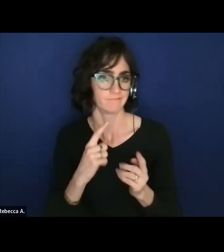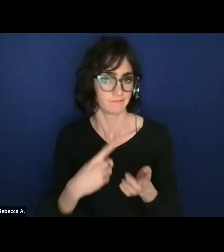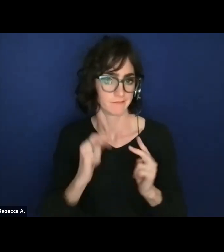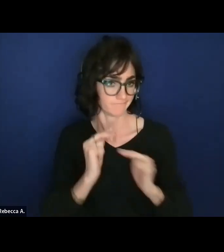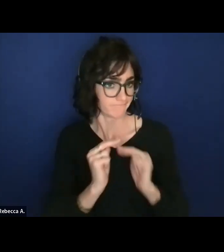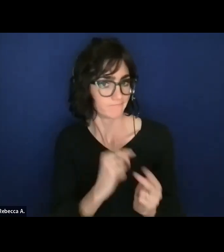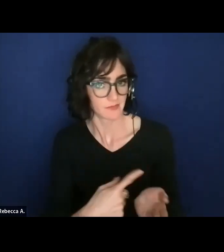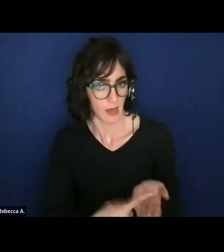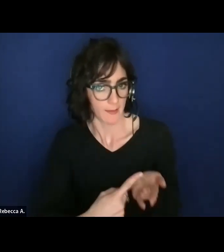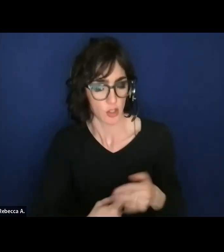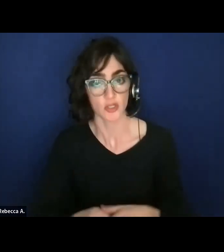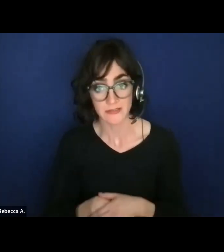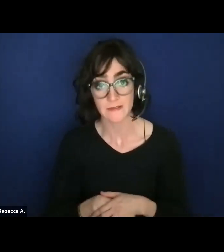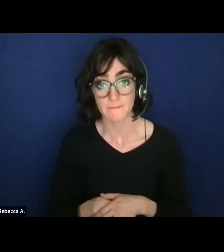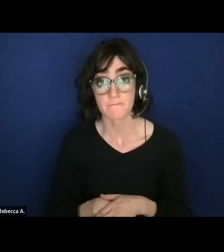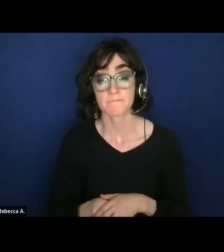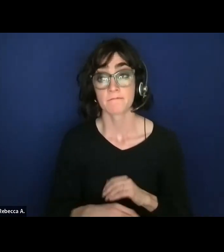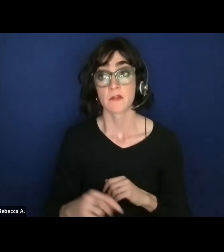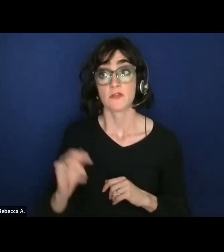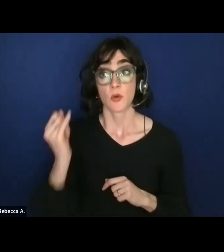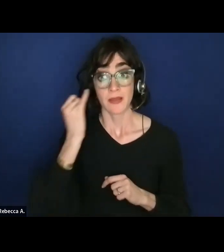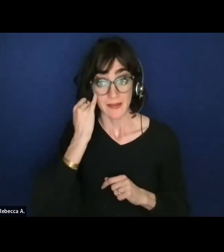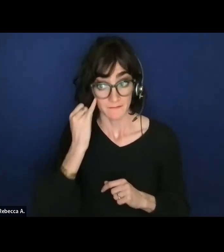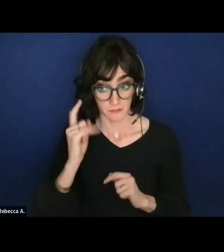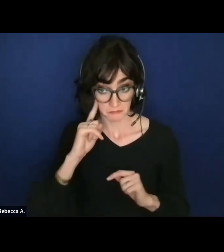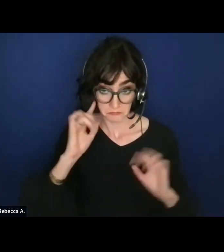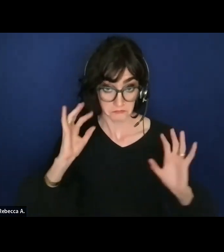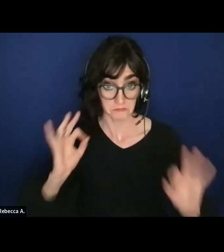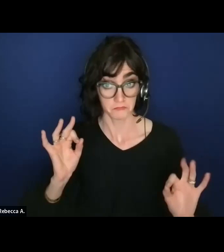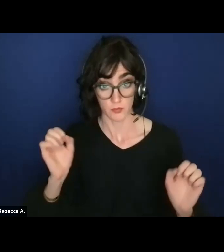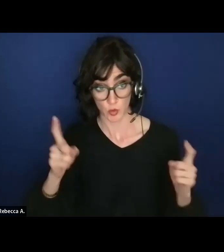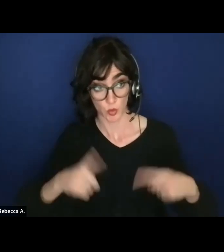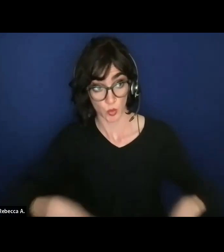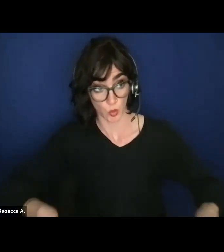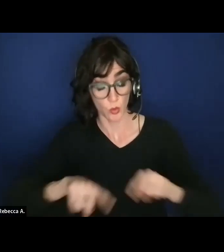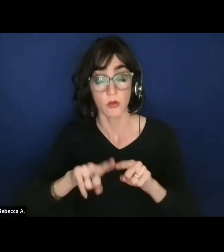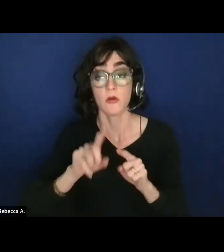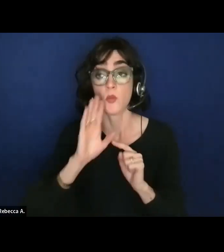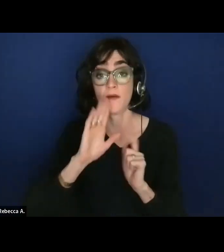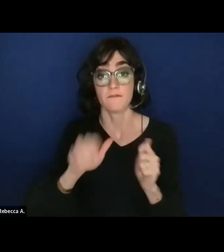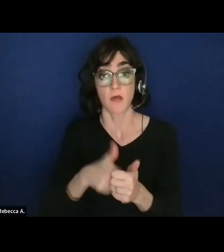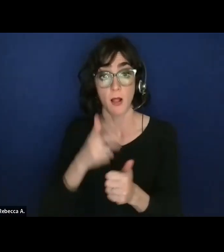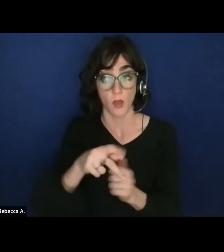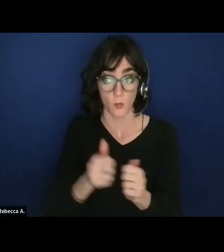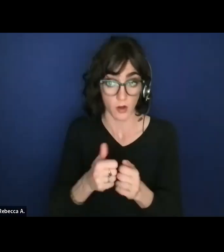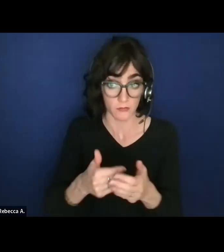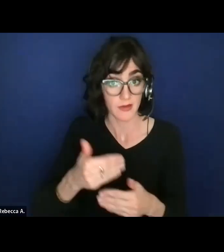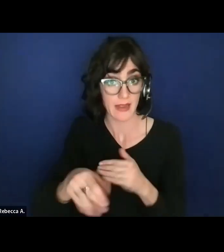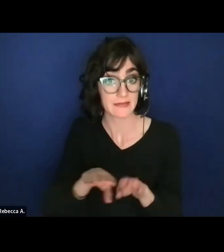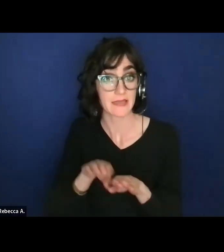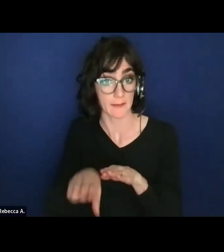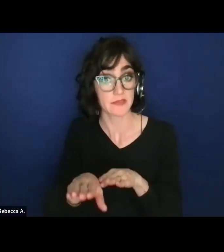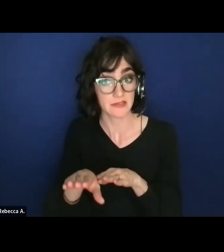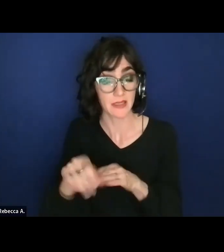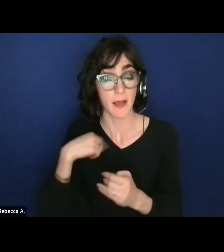So I think what we'll be doing is, if that's something that sounds good to you all, we would follow up with next steps. I believe the